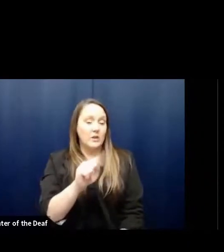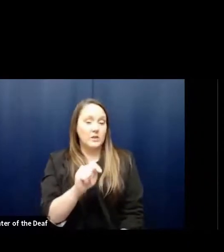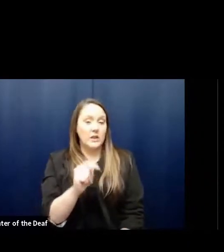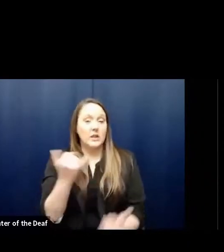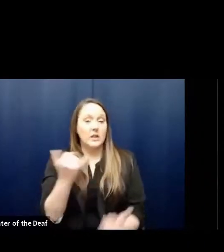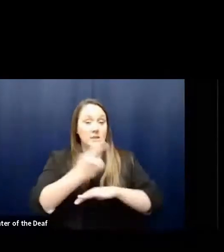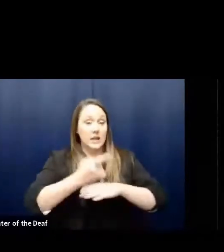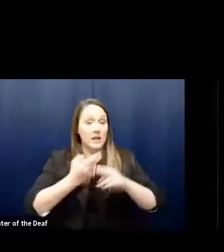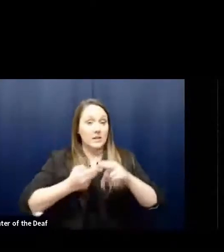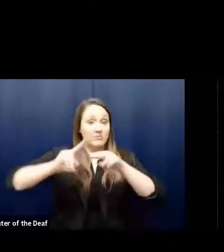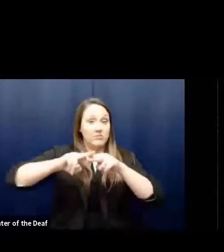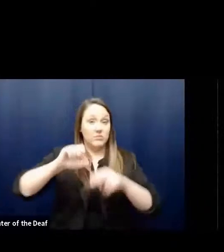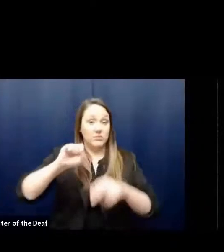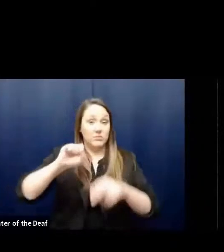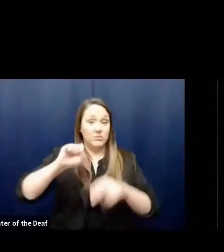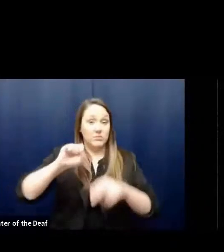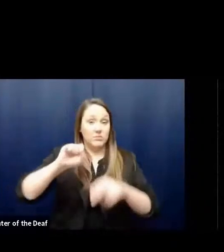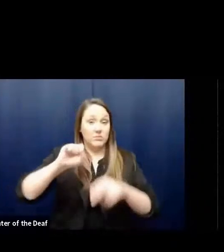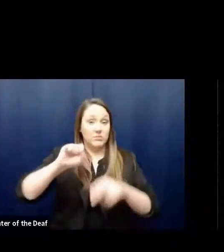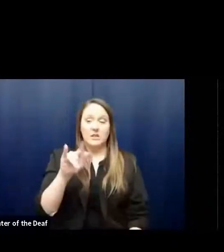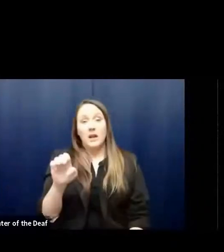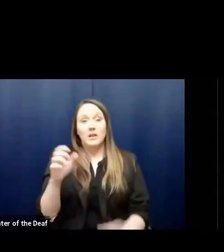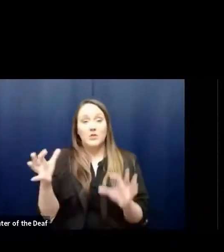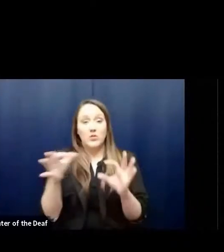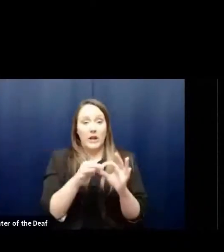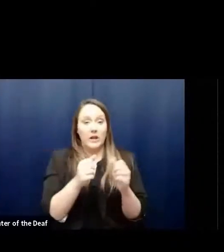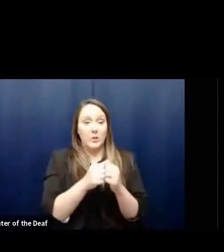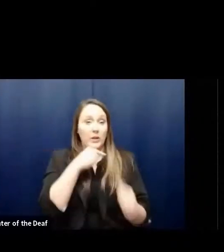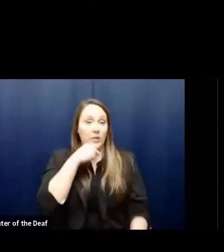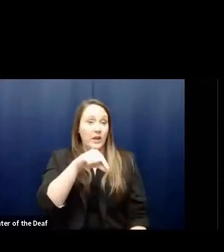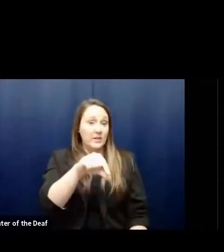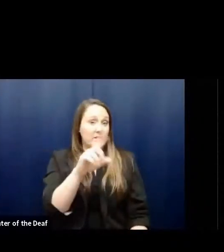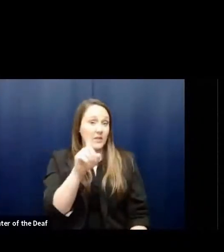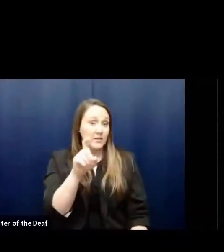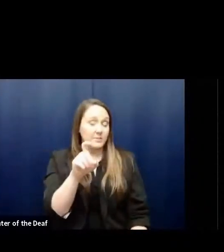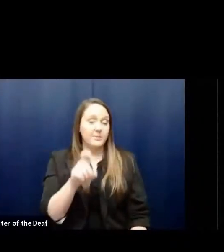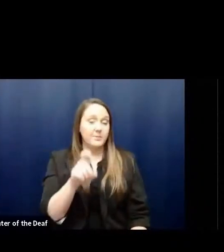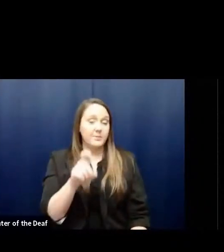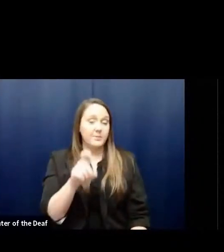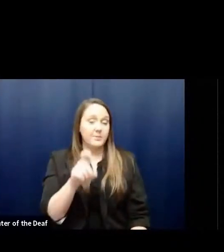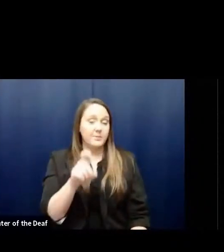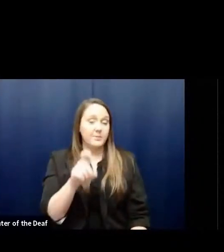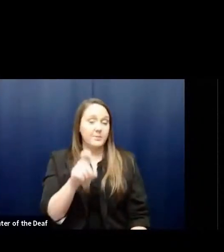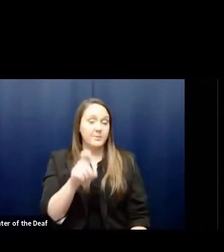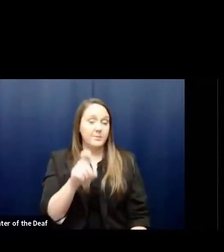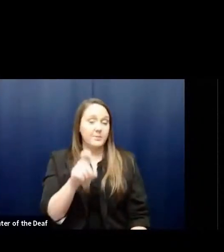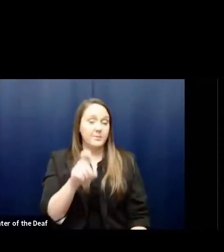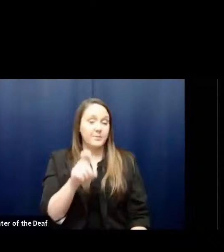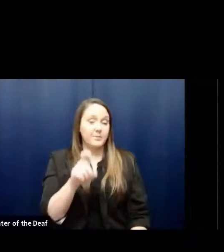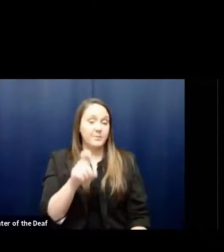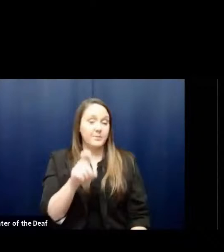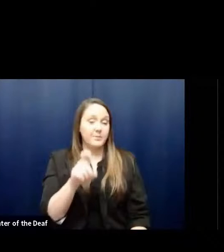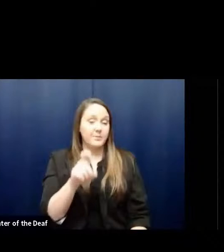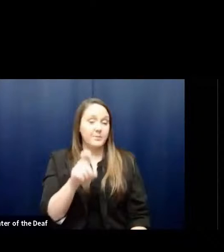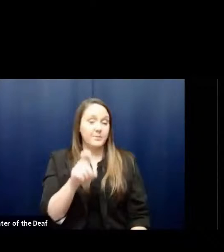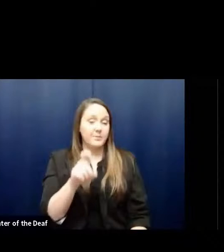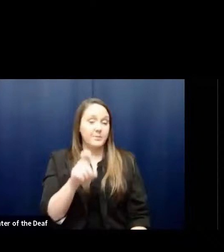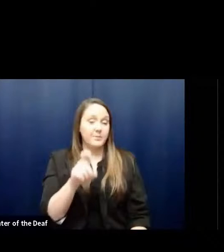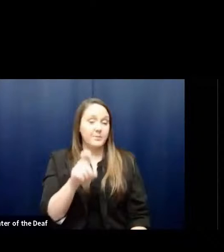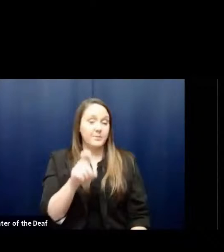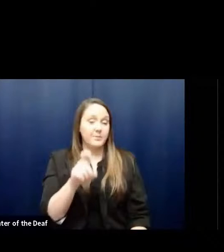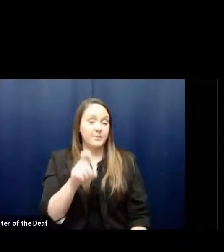in cases correlated at all with the Thanksgiving holiday? It's a little bit early for us to see a result from